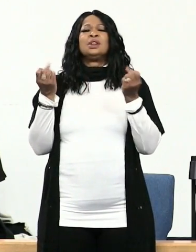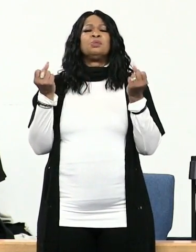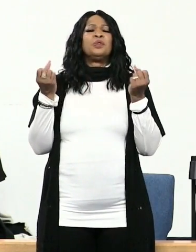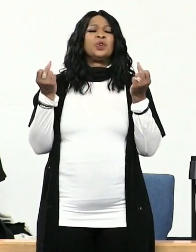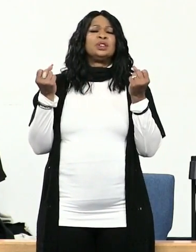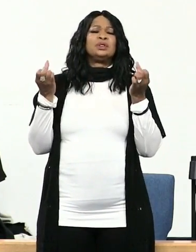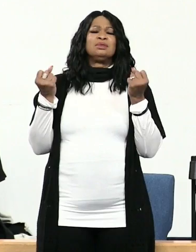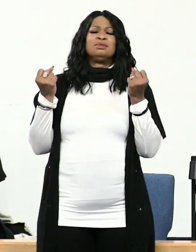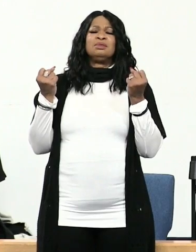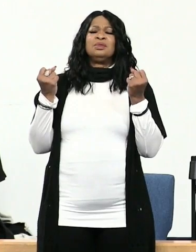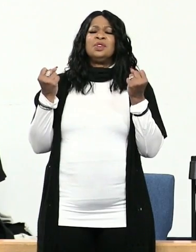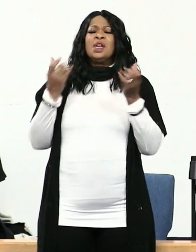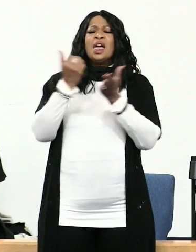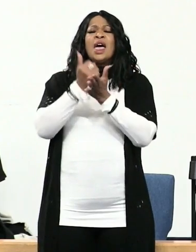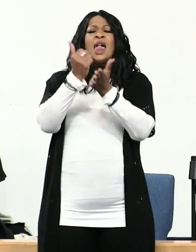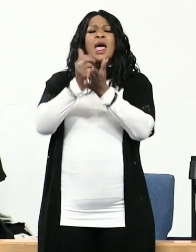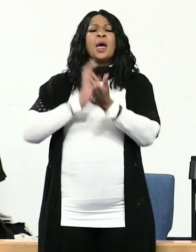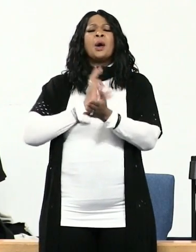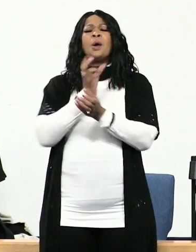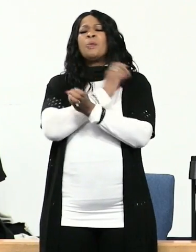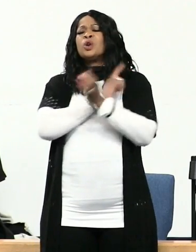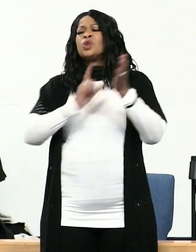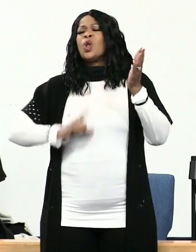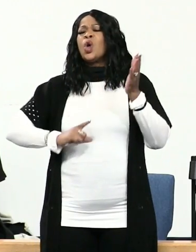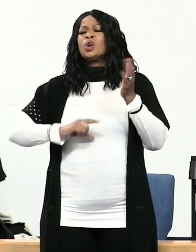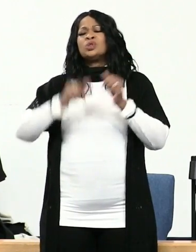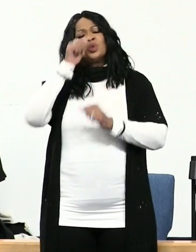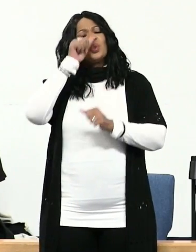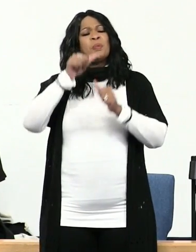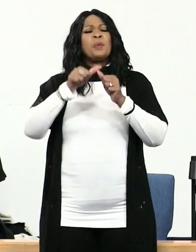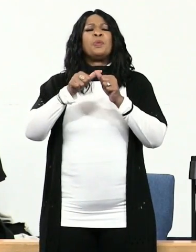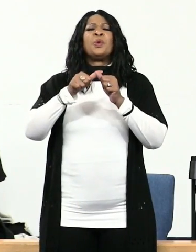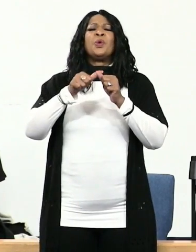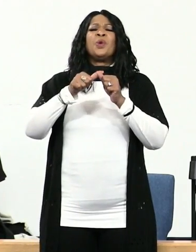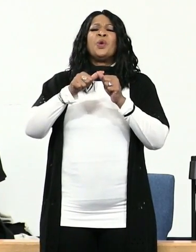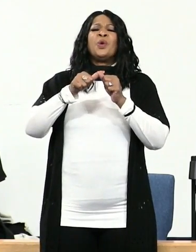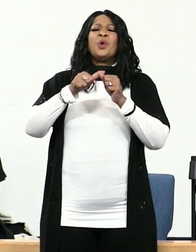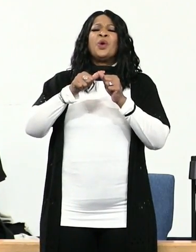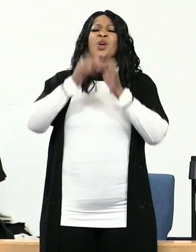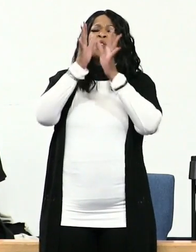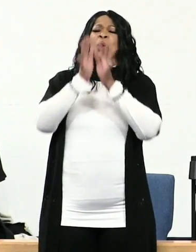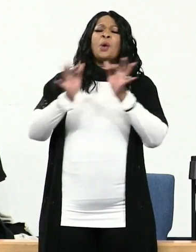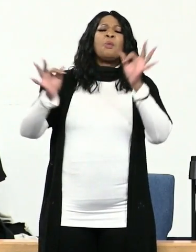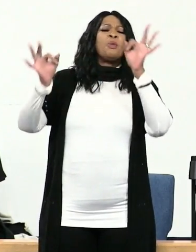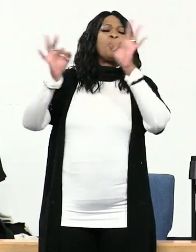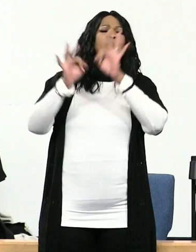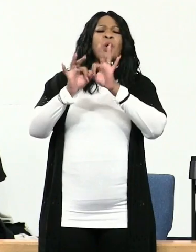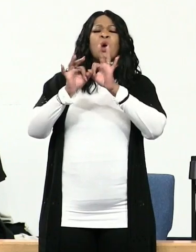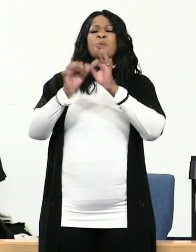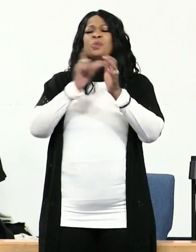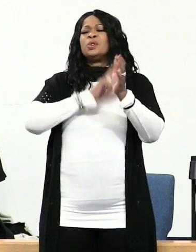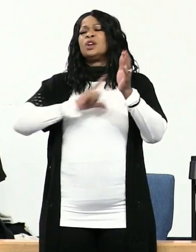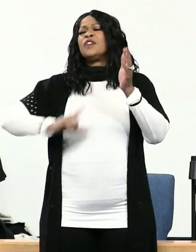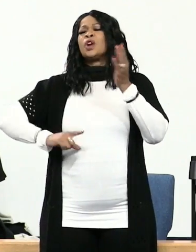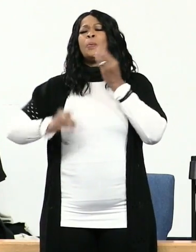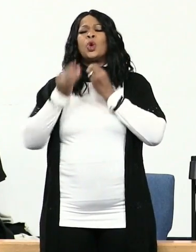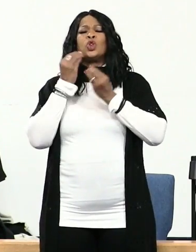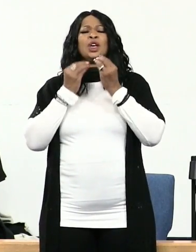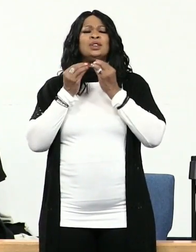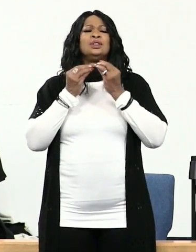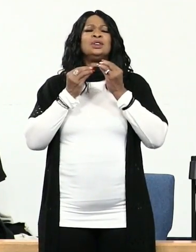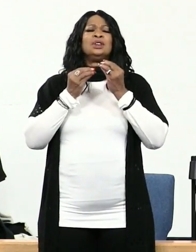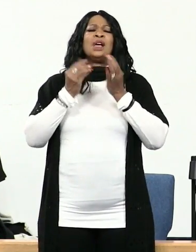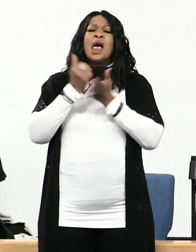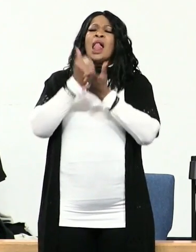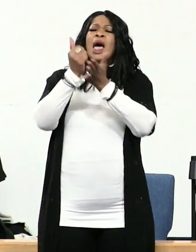voice. Help us, O Lord, to remember the importance of communion. Help us,